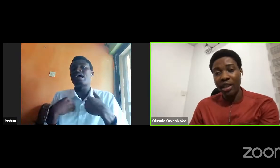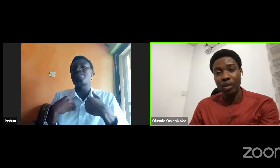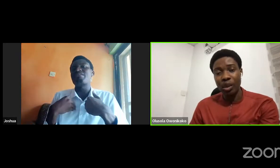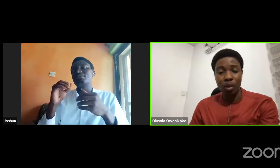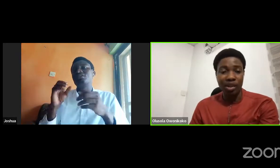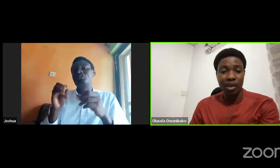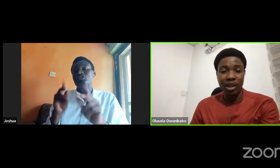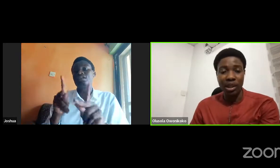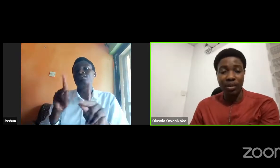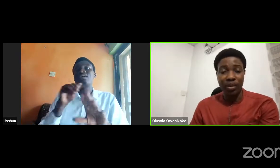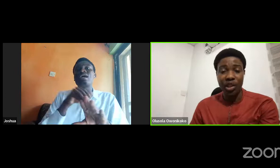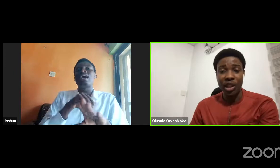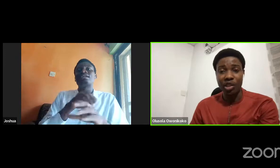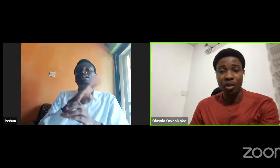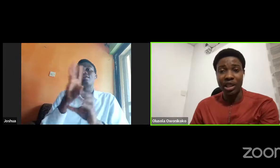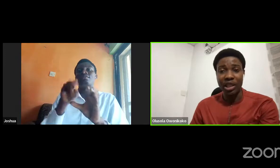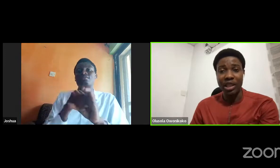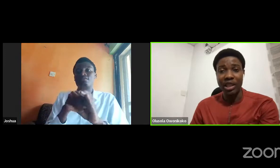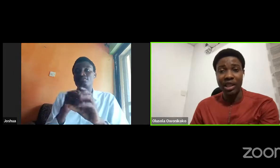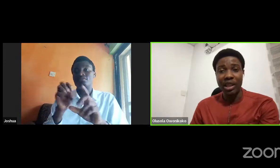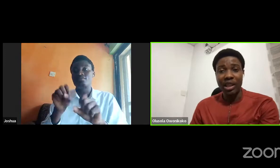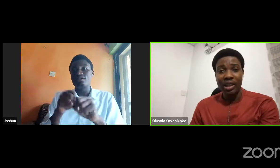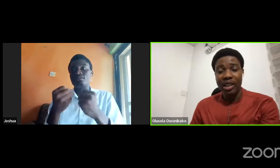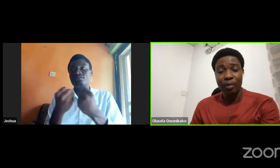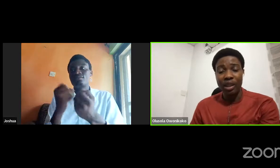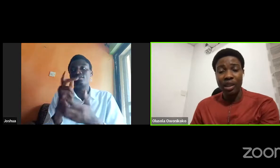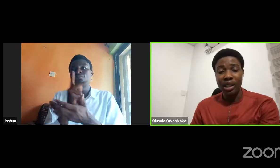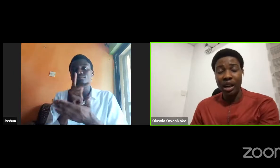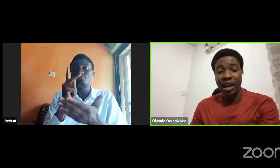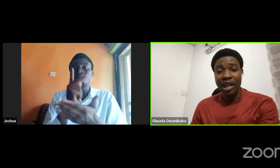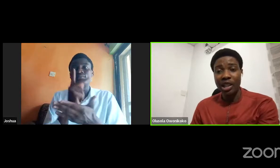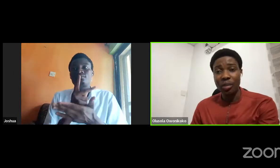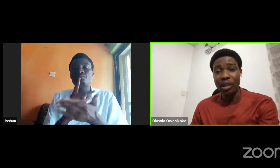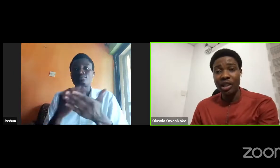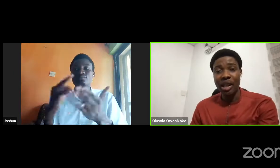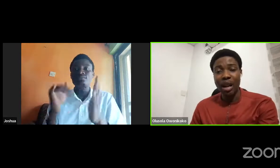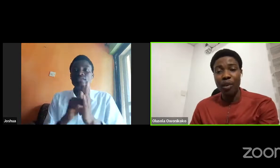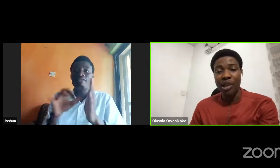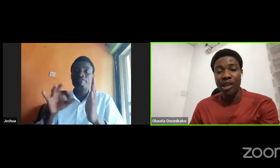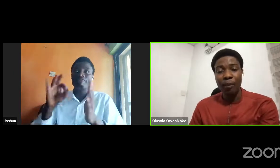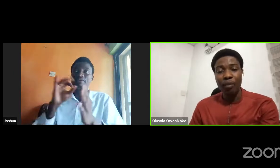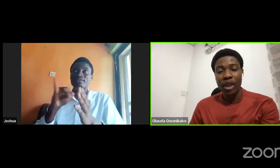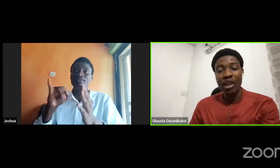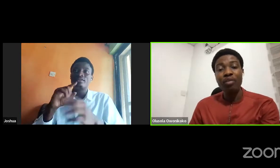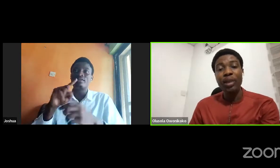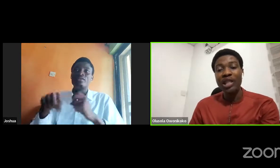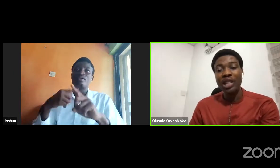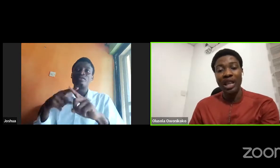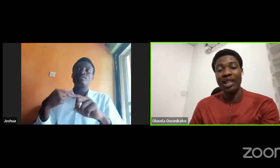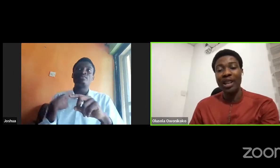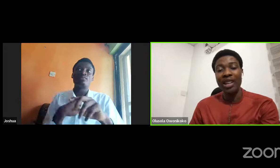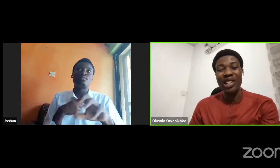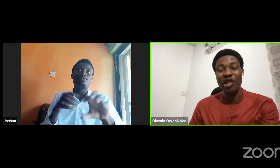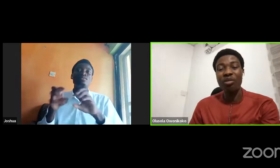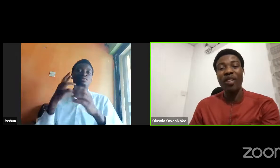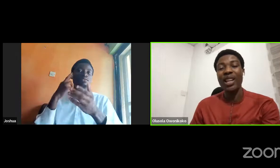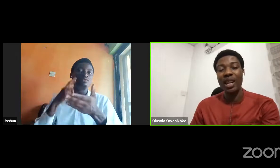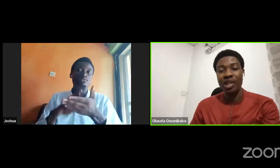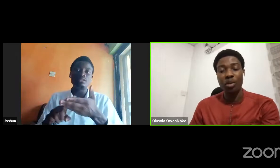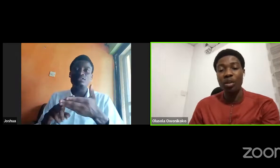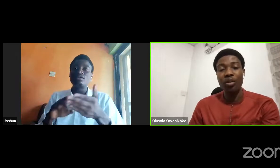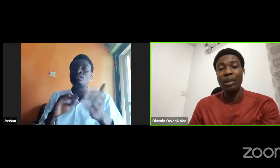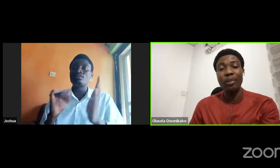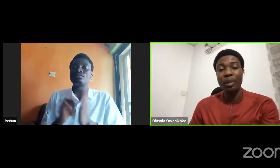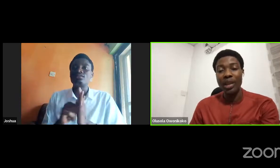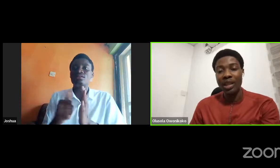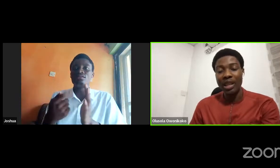our finding when we're doing the research to understand the disability accessibility gap is the government said that there's no